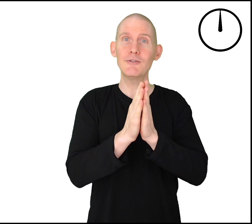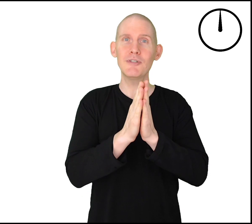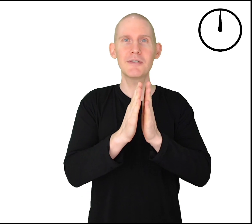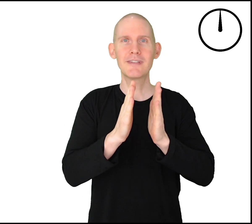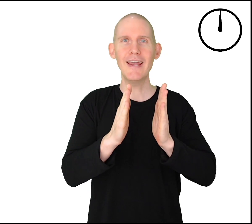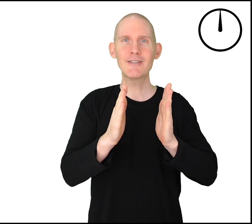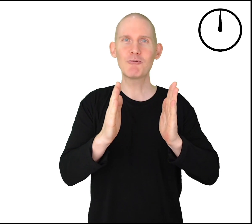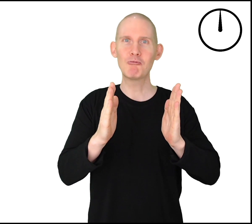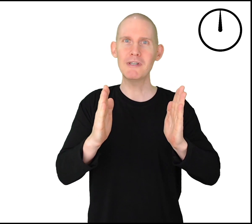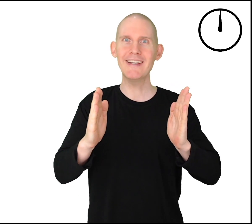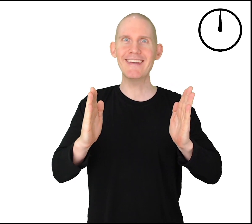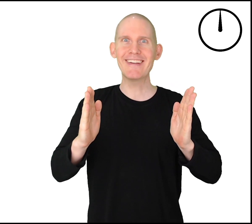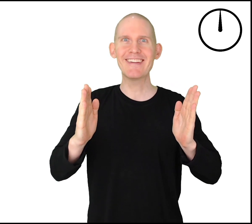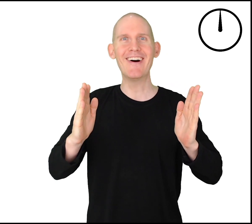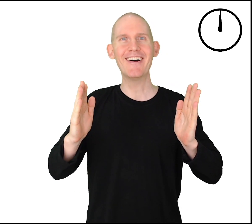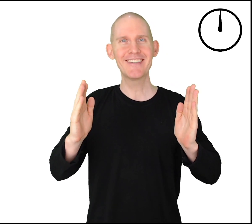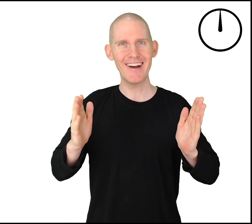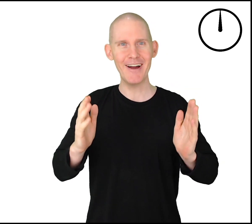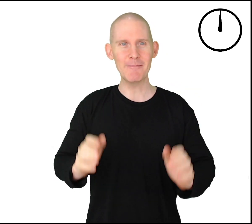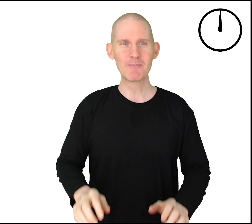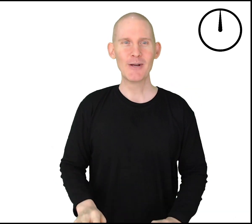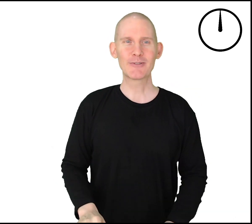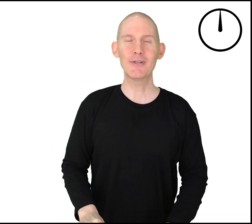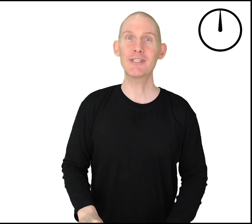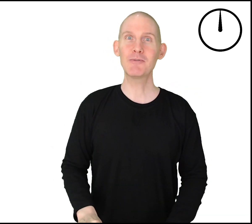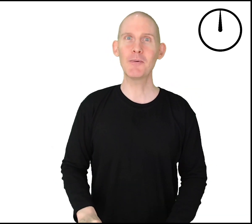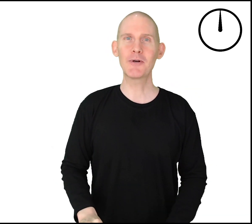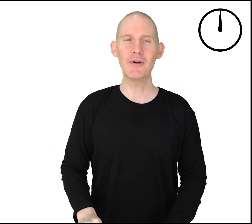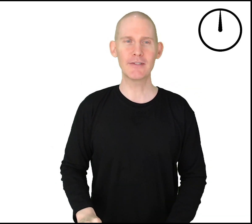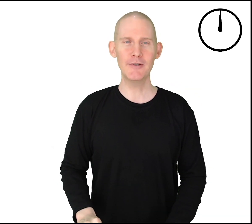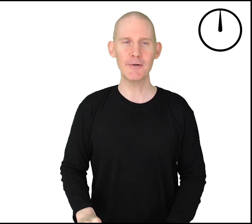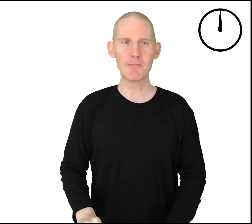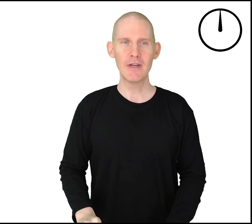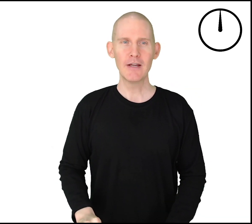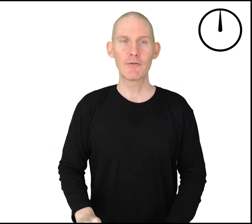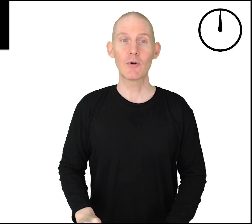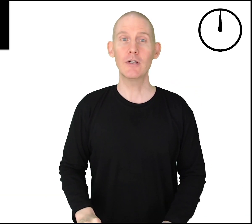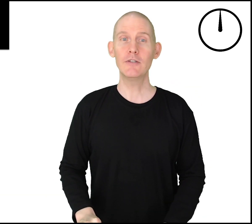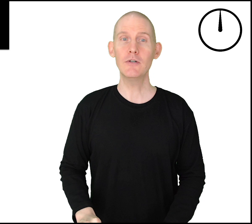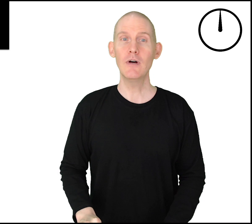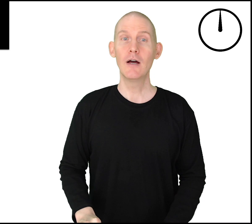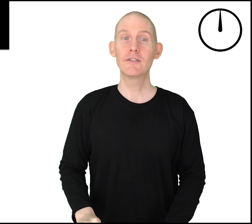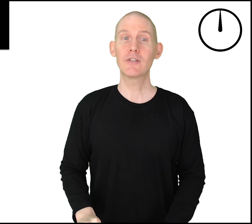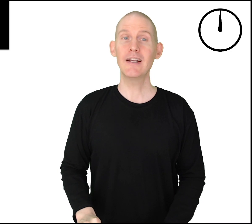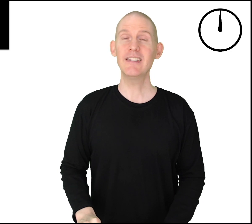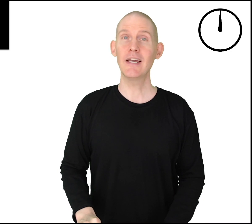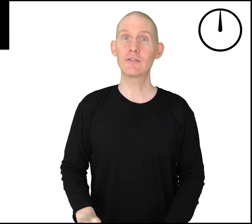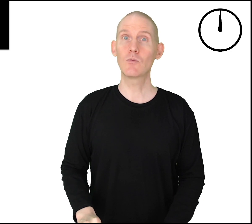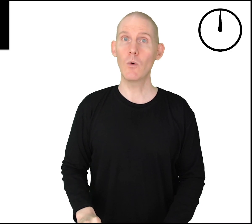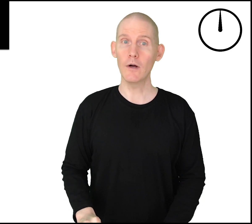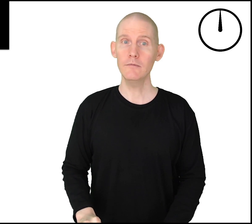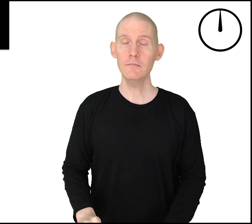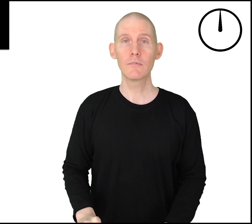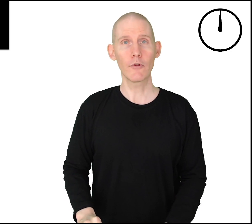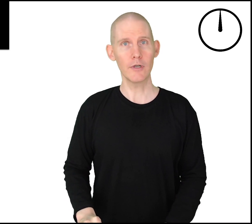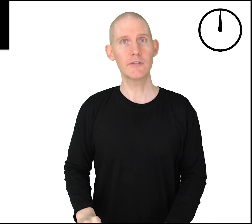just takes a really long time. So this is what we're going to do. We're going to do signing test 1, 30